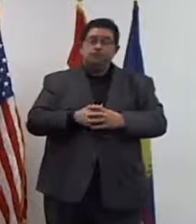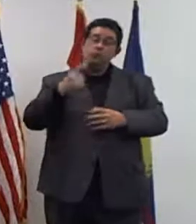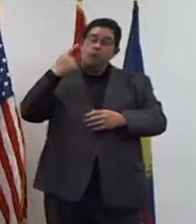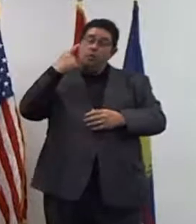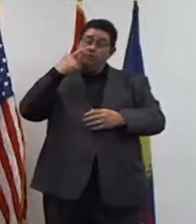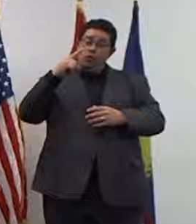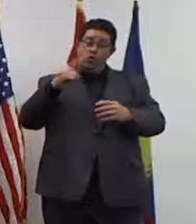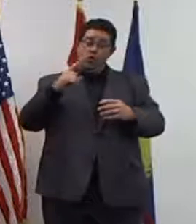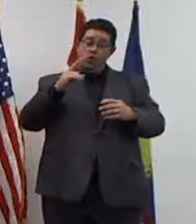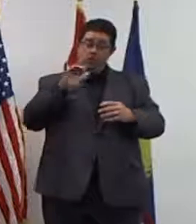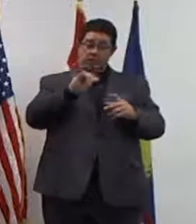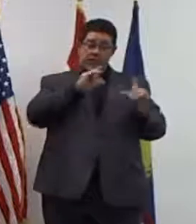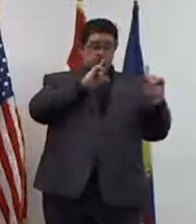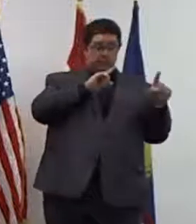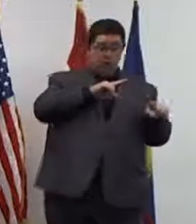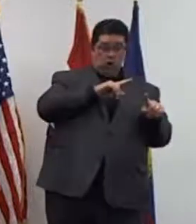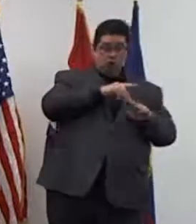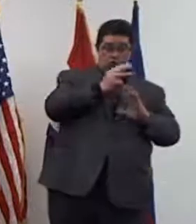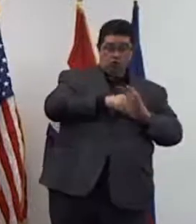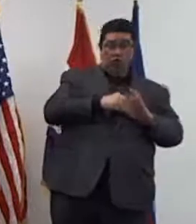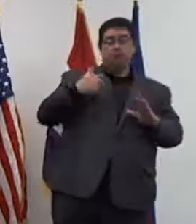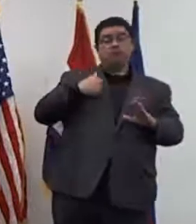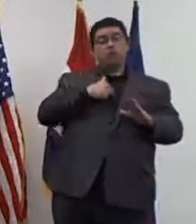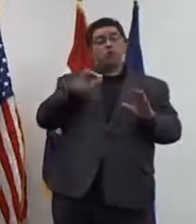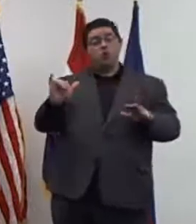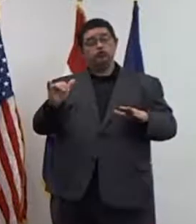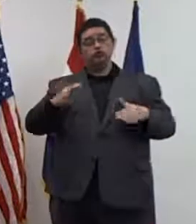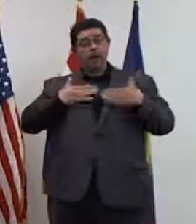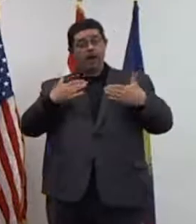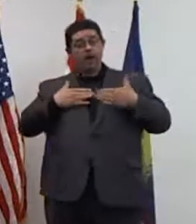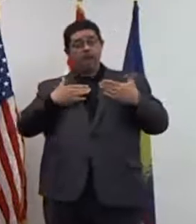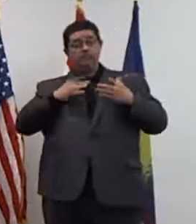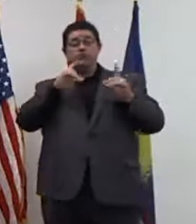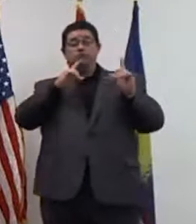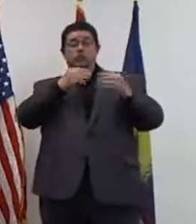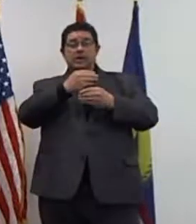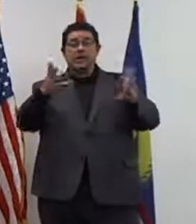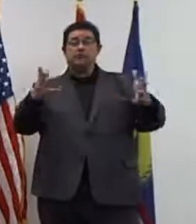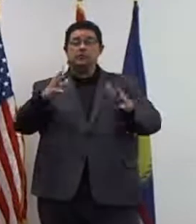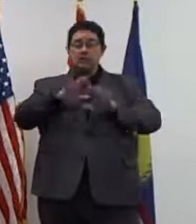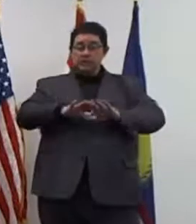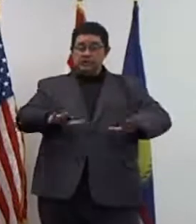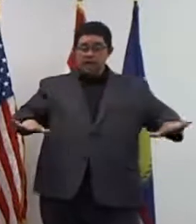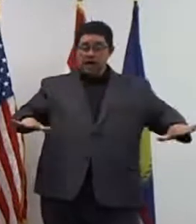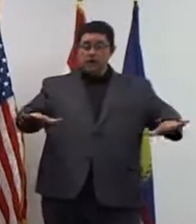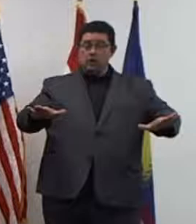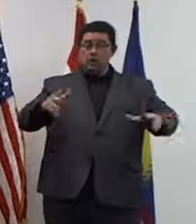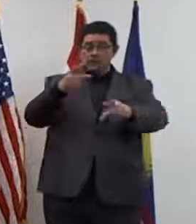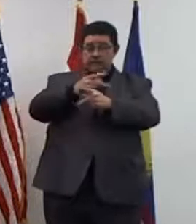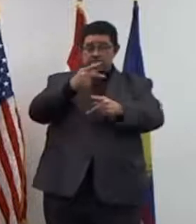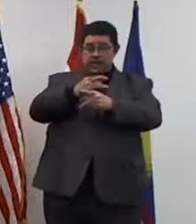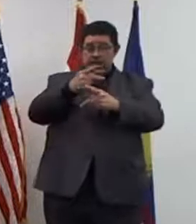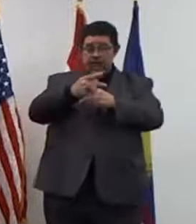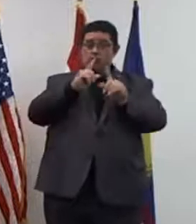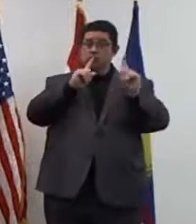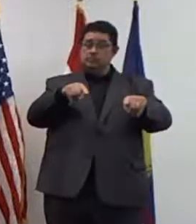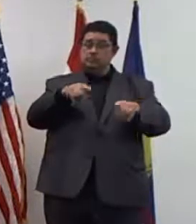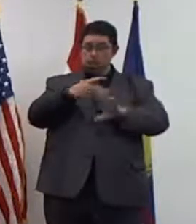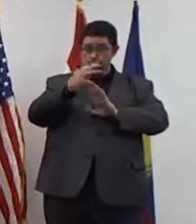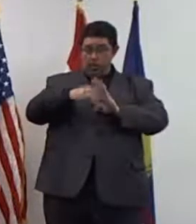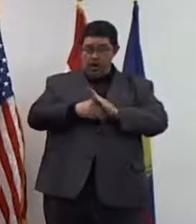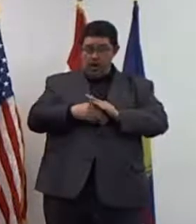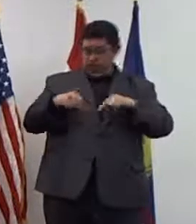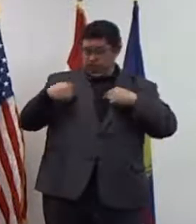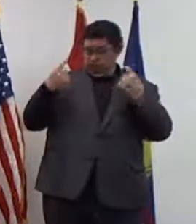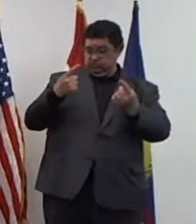response program, we are also very pleased to announce the Child Care Relief Program. Now, over the past several weeks, St.